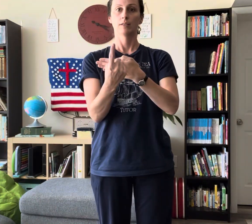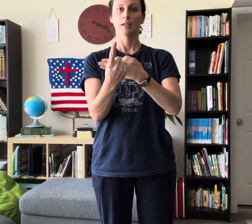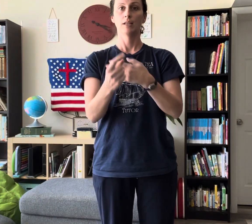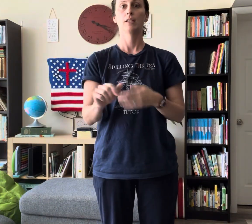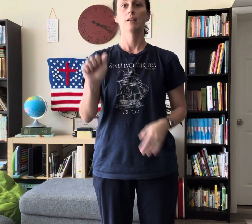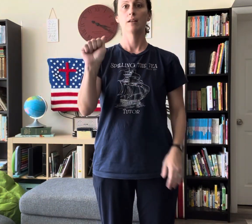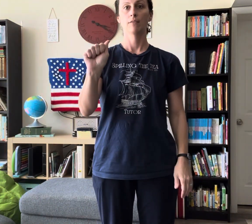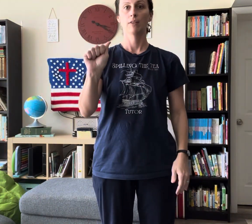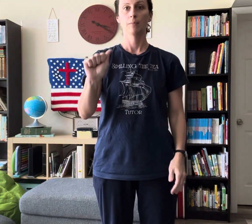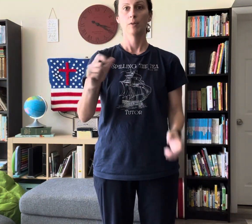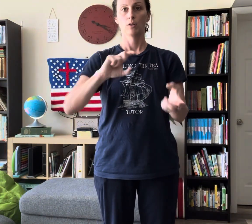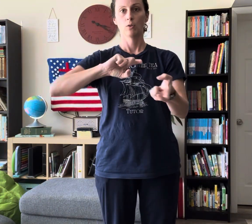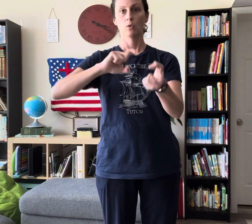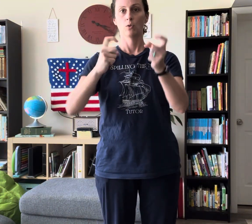Augustine of Hippo.